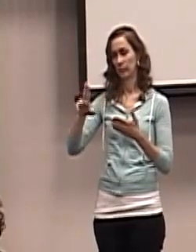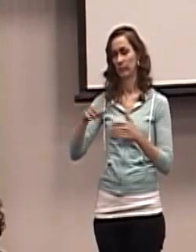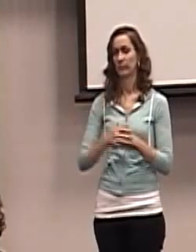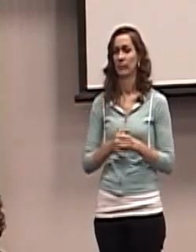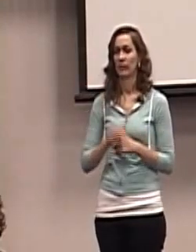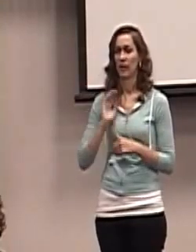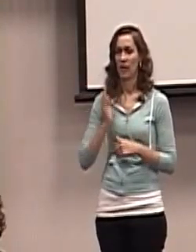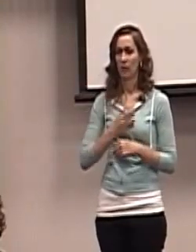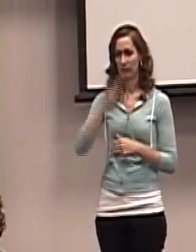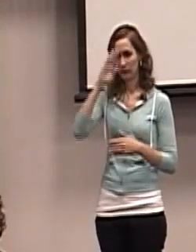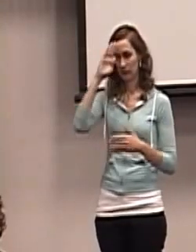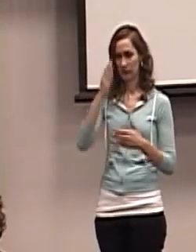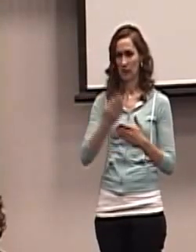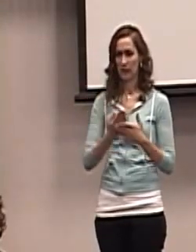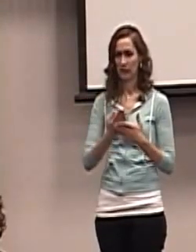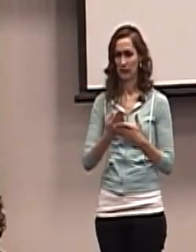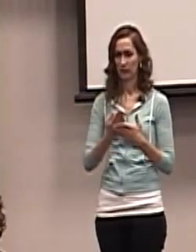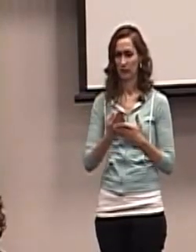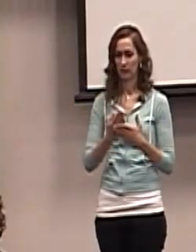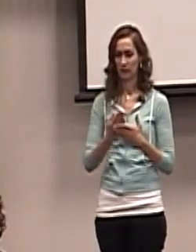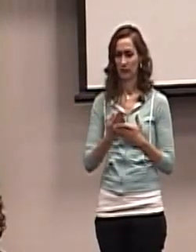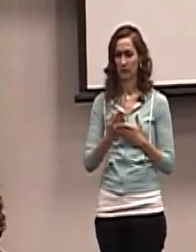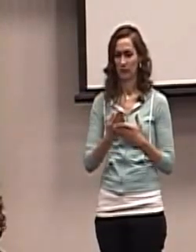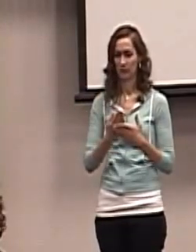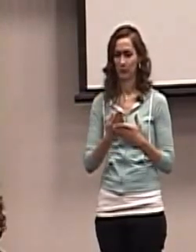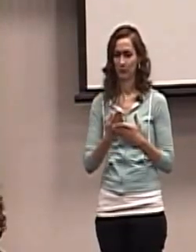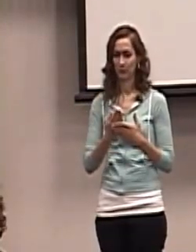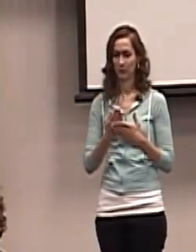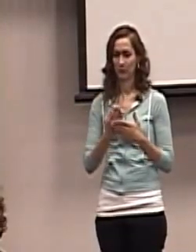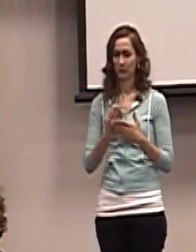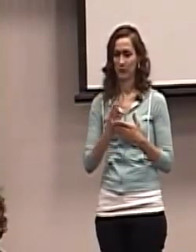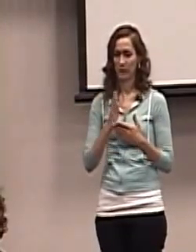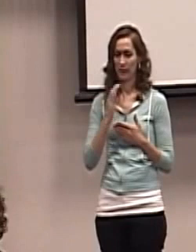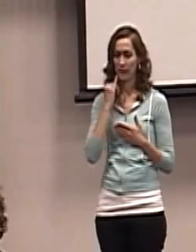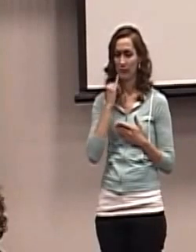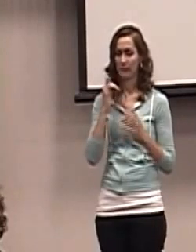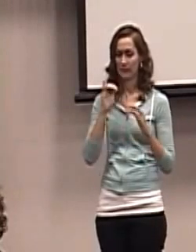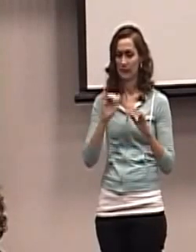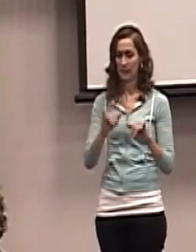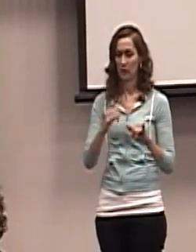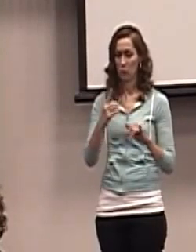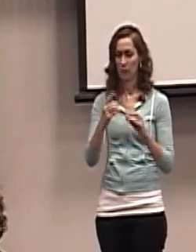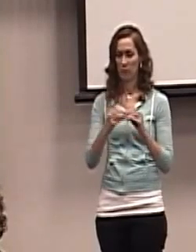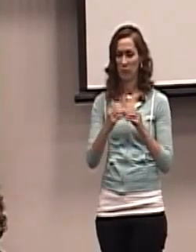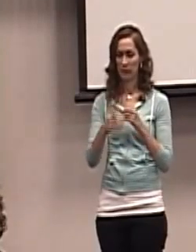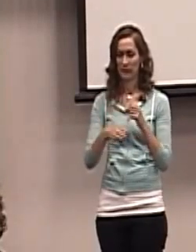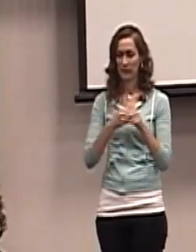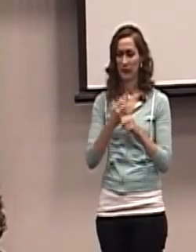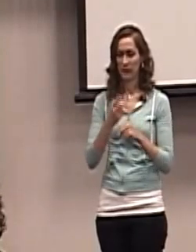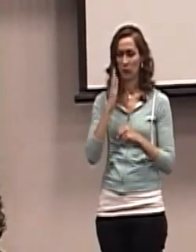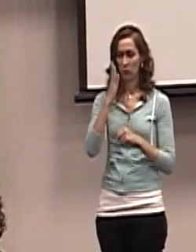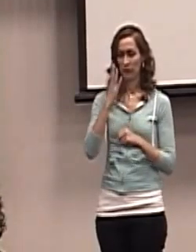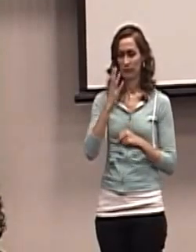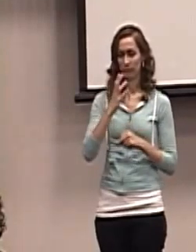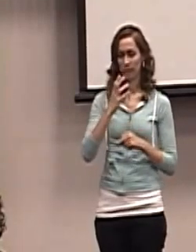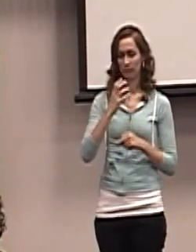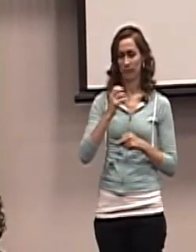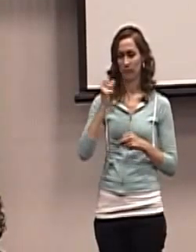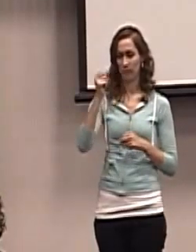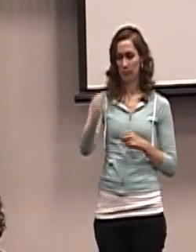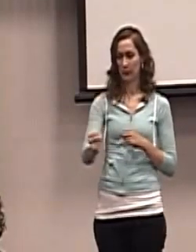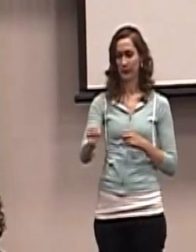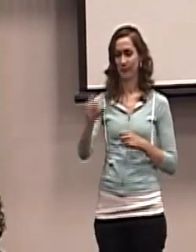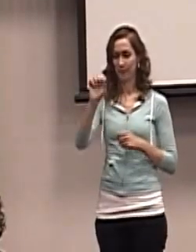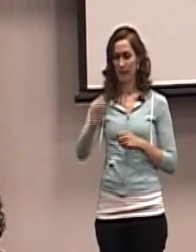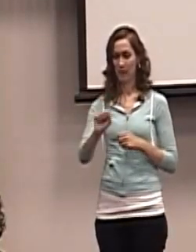1 more year, he would have been in the South African military, and we thought that was not appropriate. So